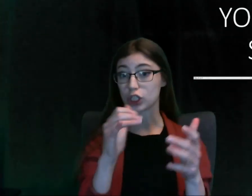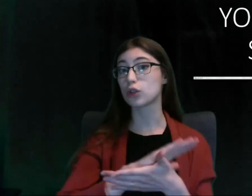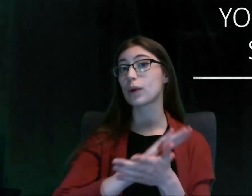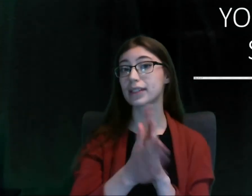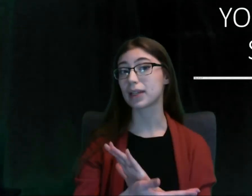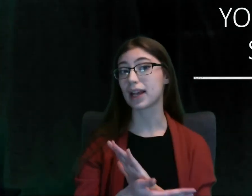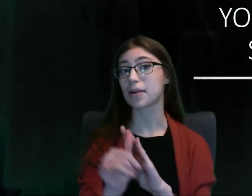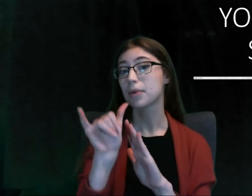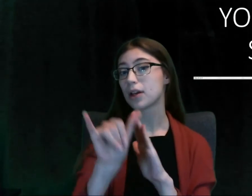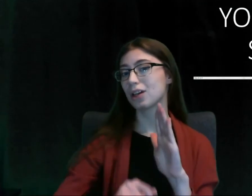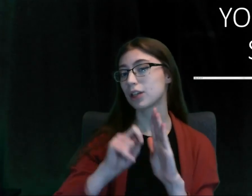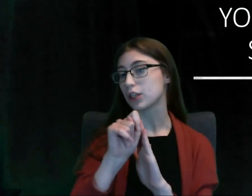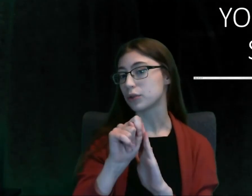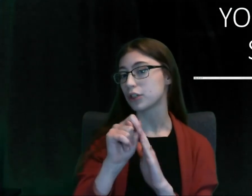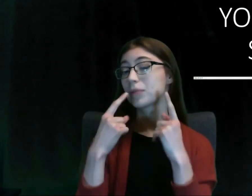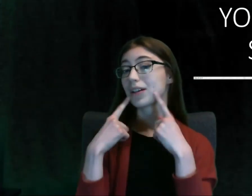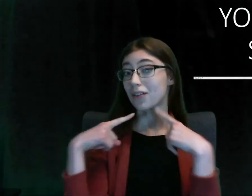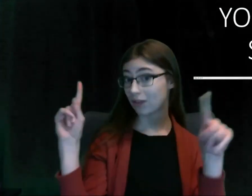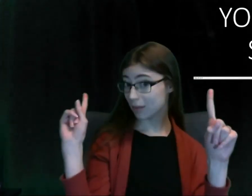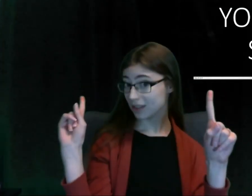want to become YouTube famous?